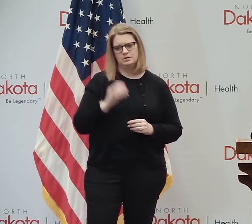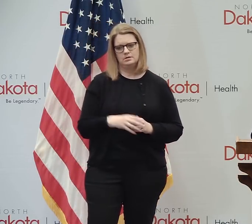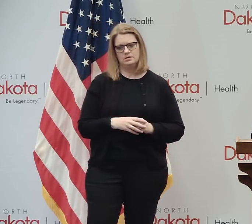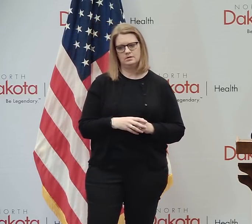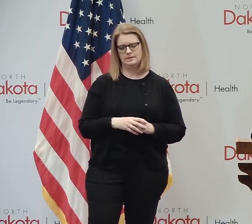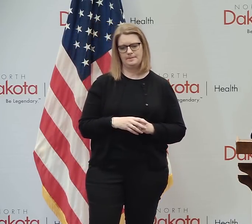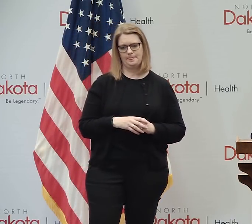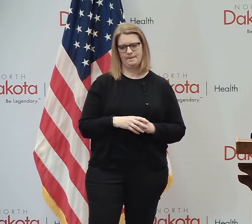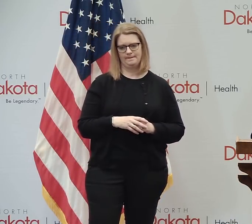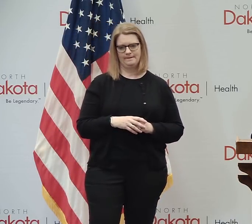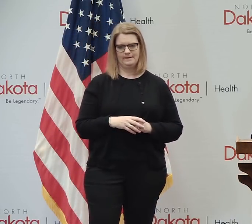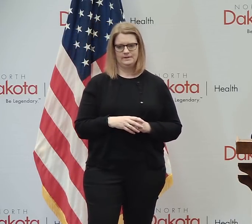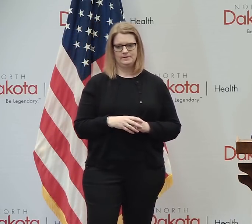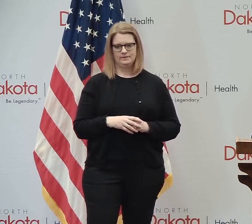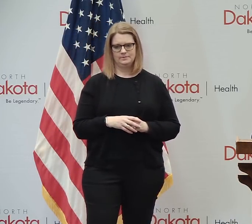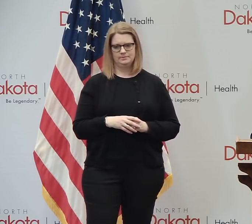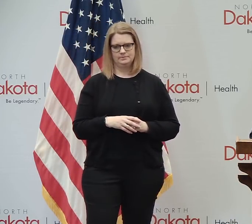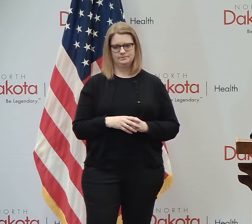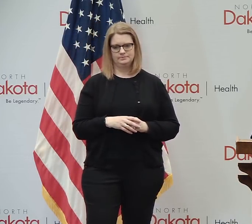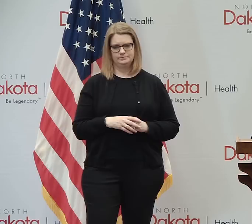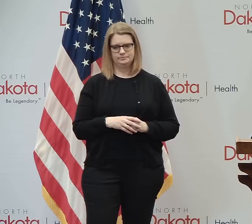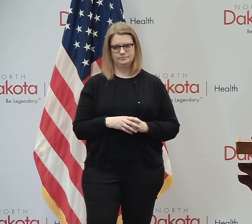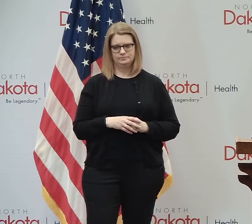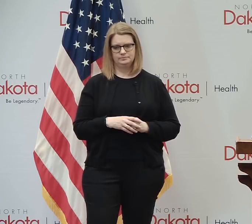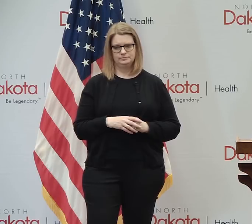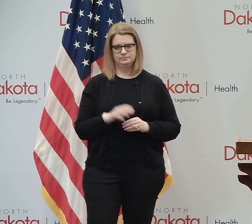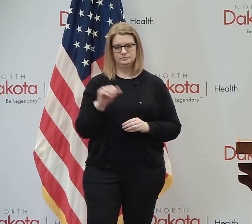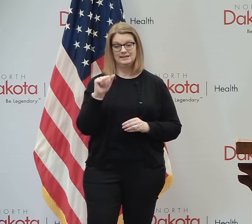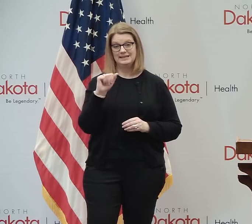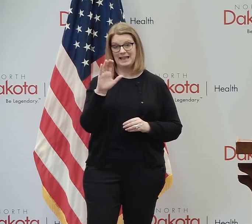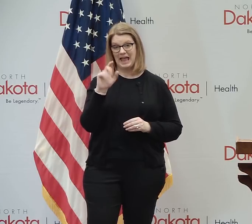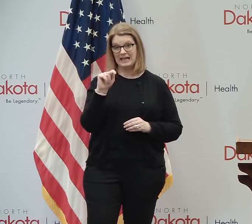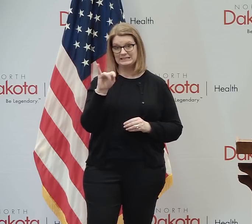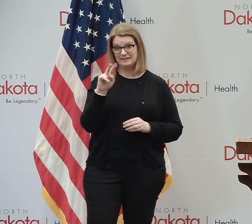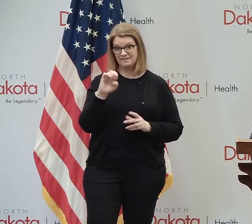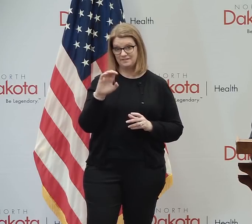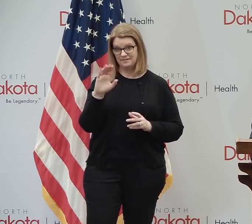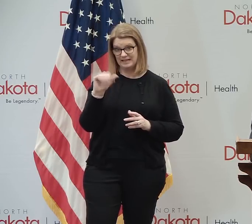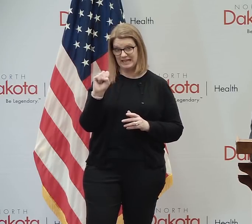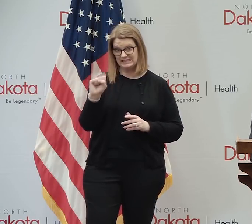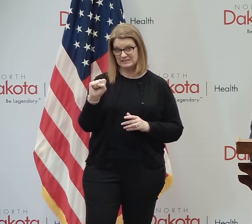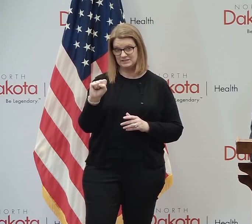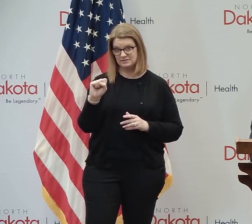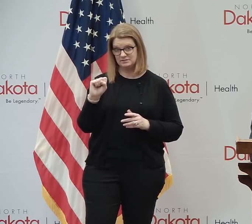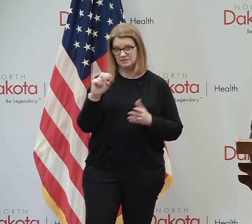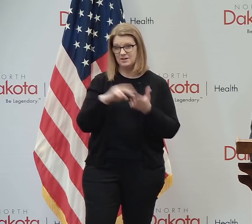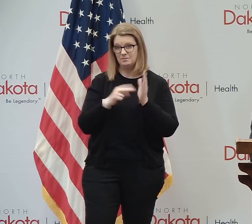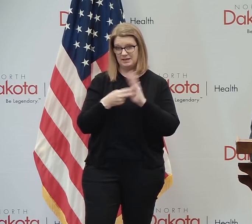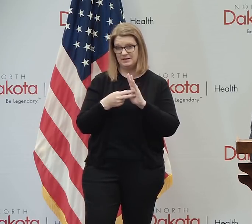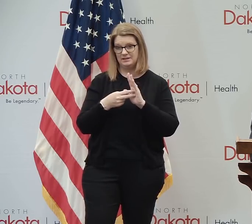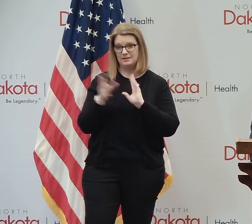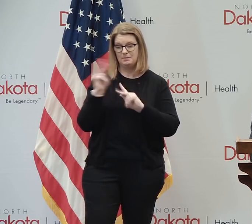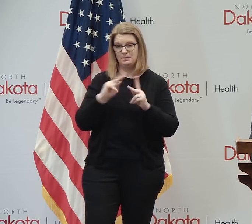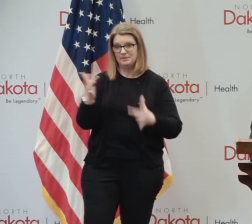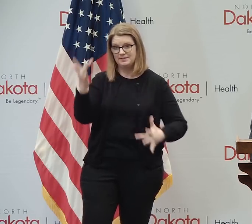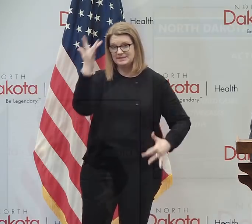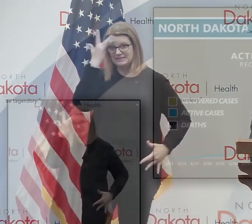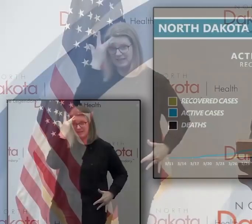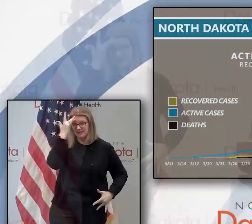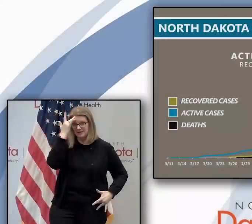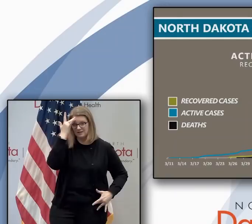terms of the active cases, we want to take a look at that on case